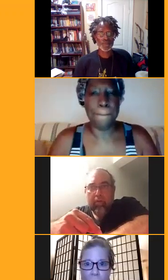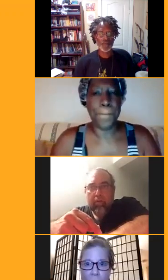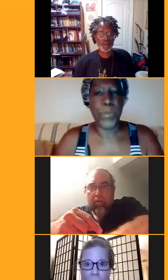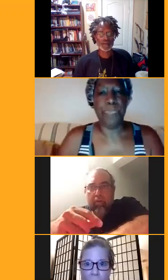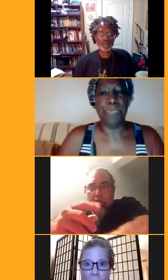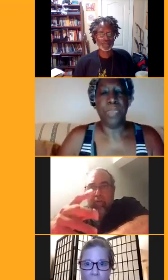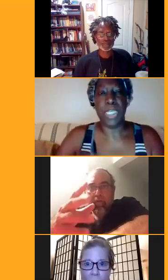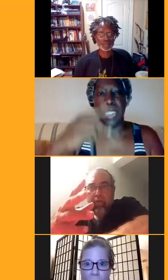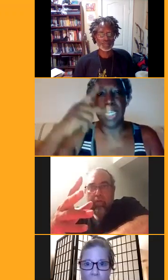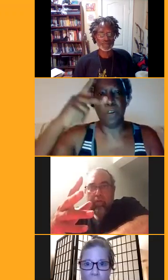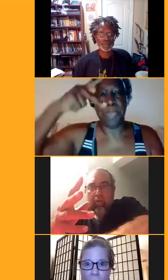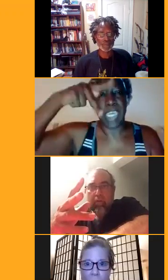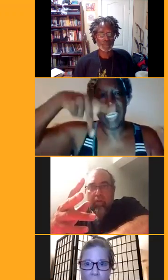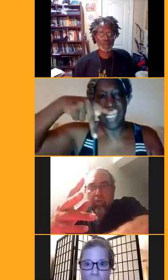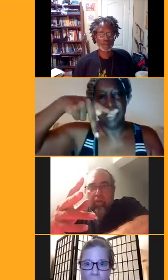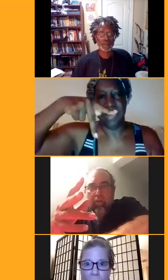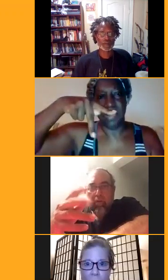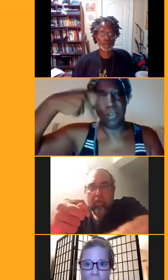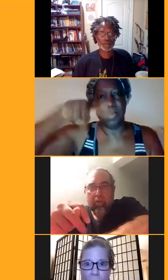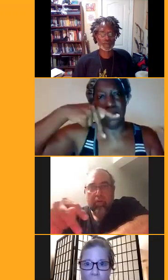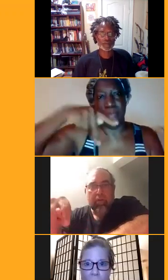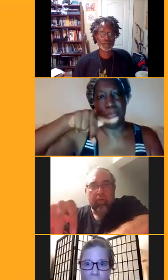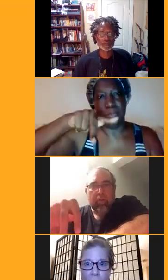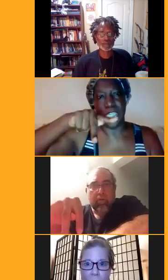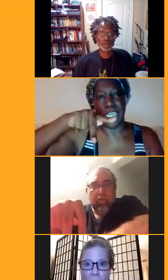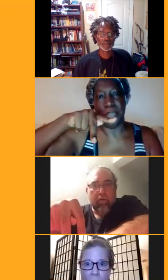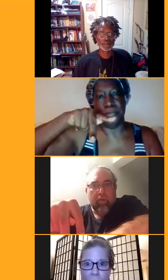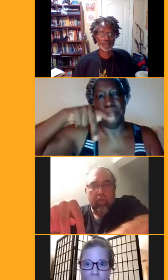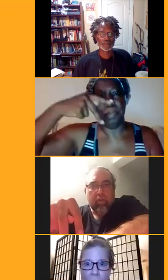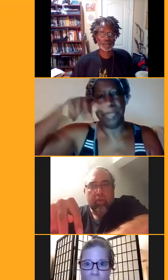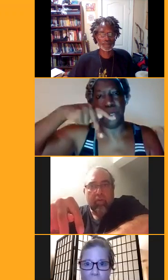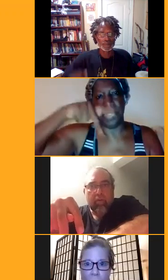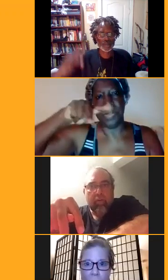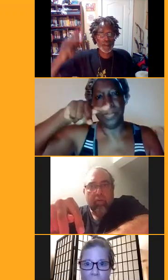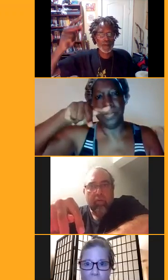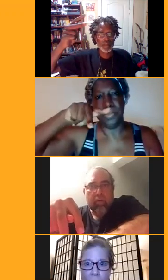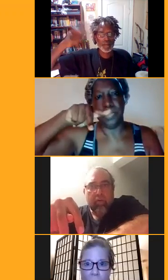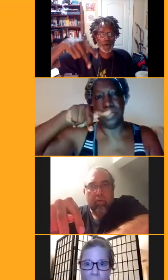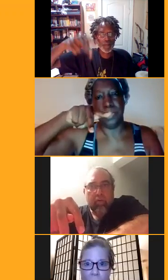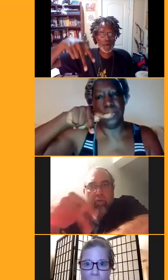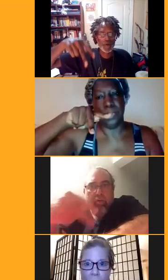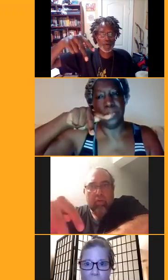Purple is the letter P. Shake it. Purple.